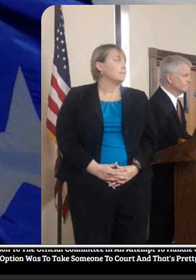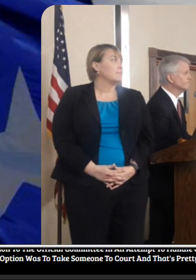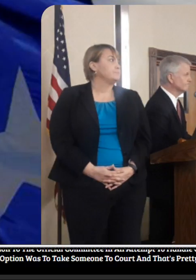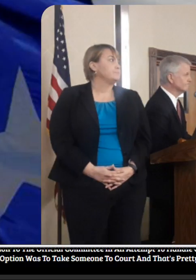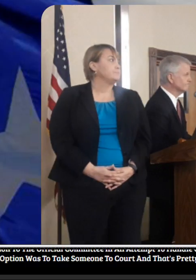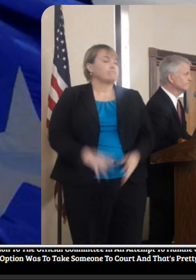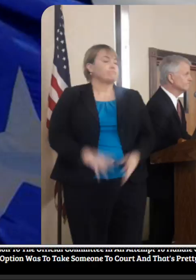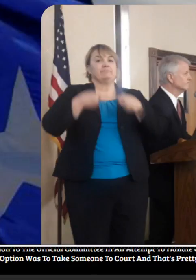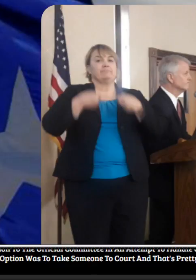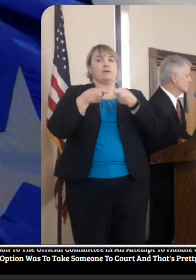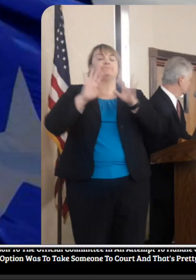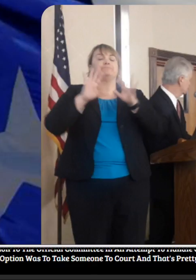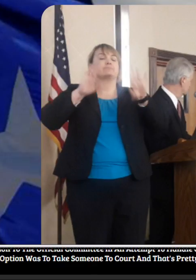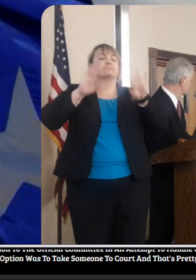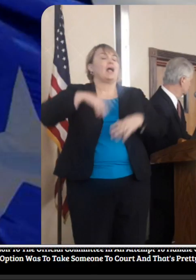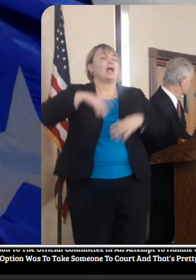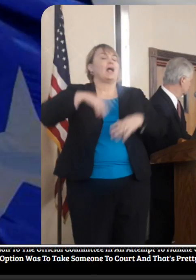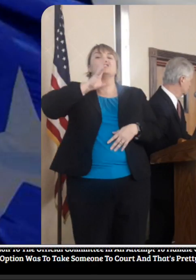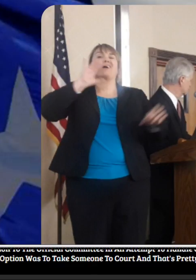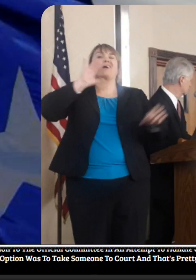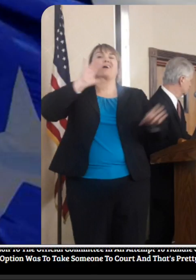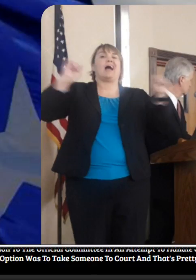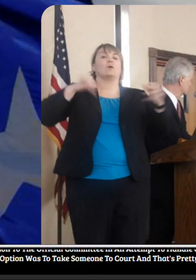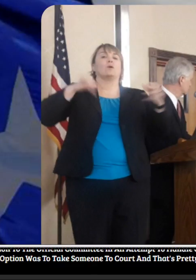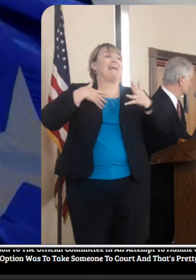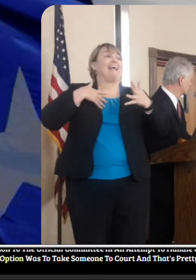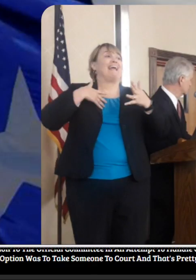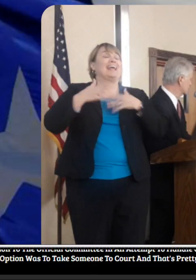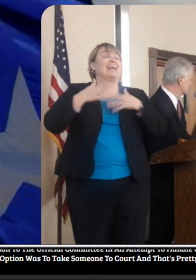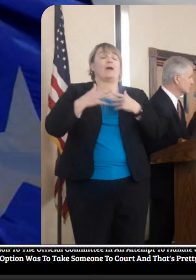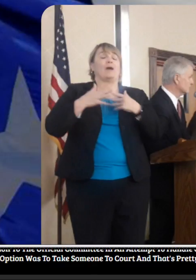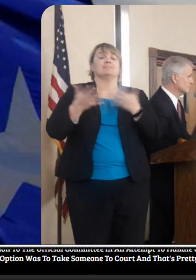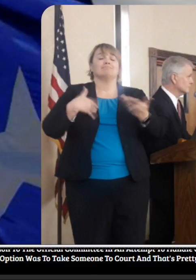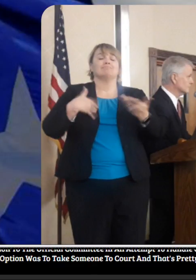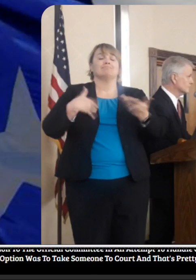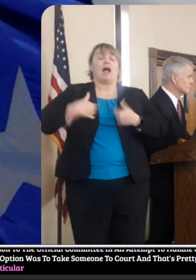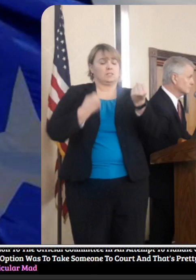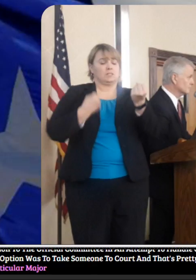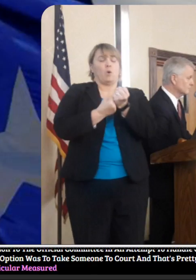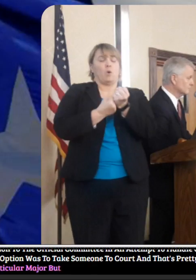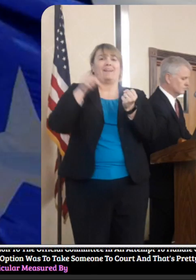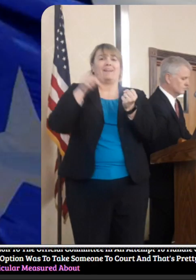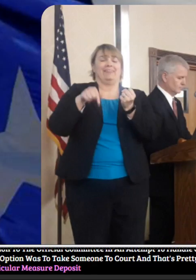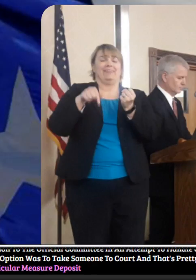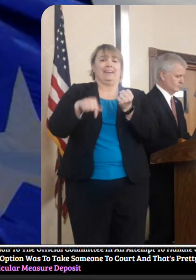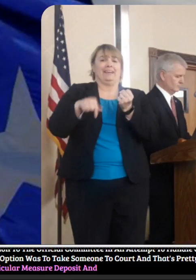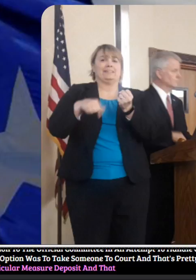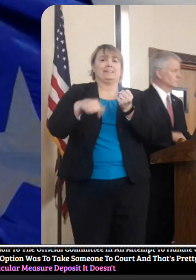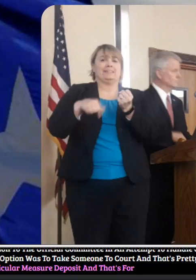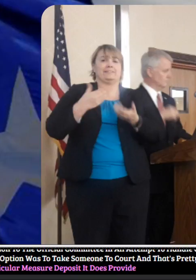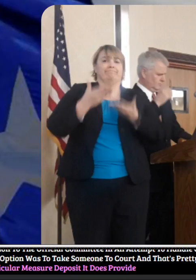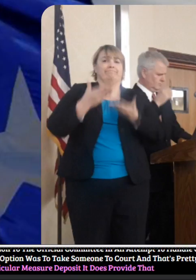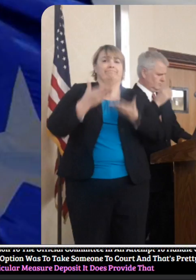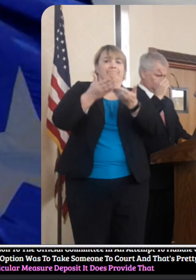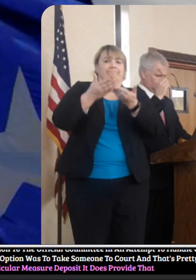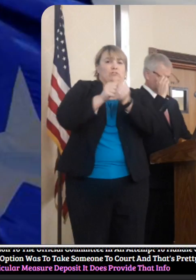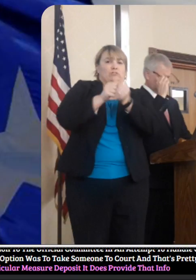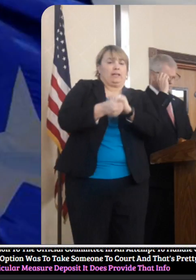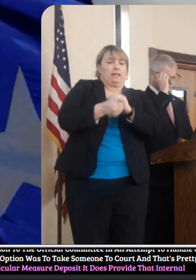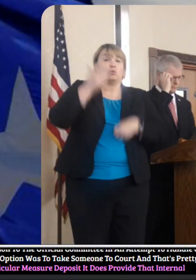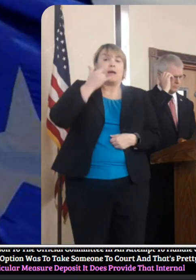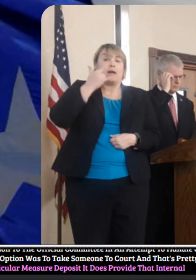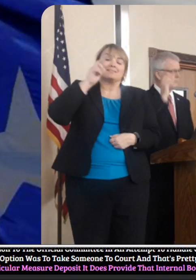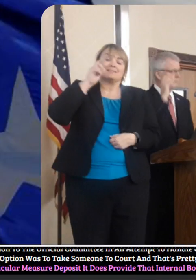But anyways, just continue on. I support this particular measure because it does provide that